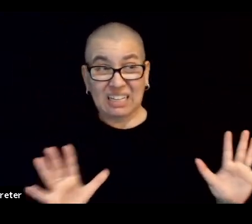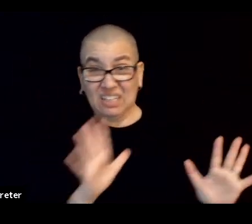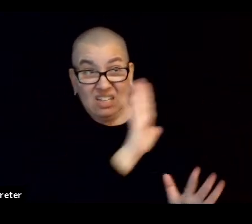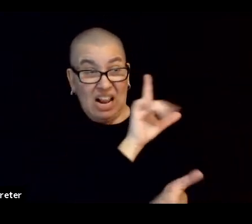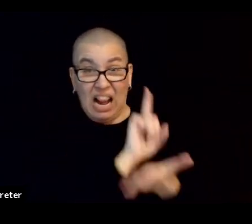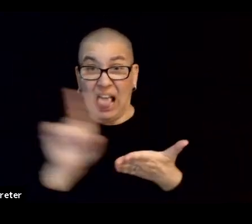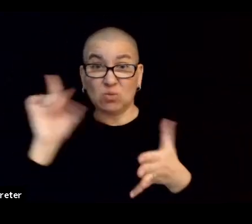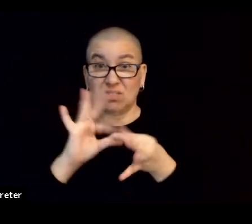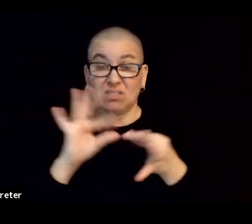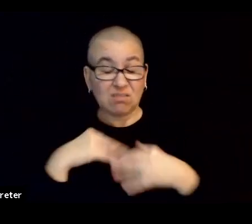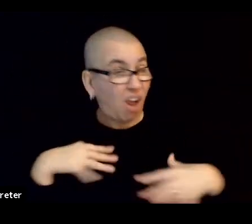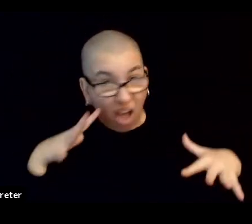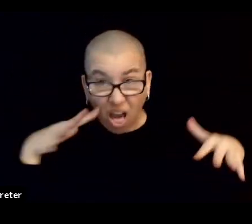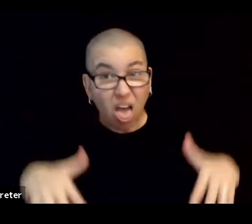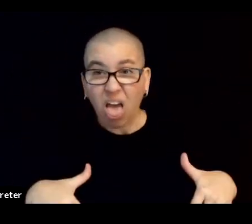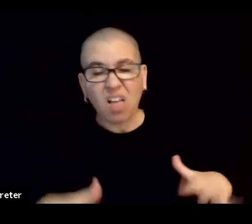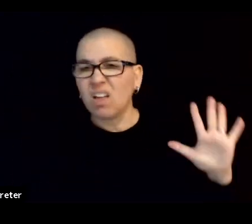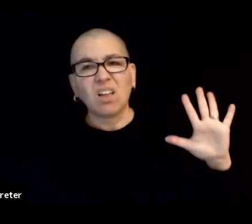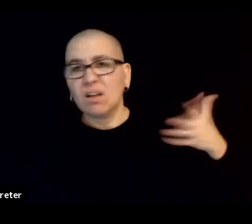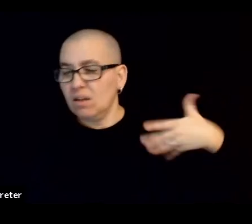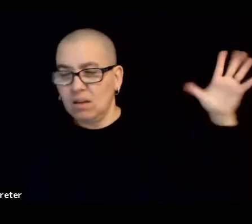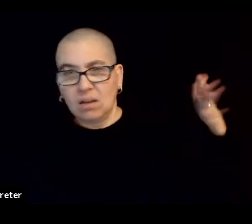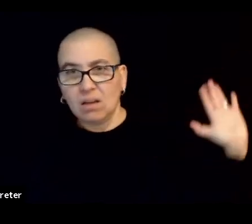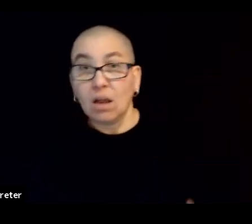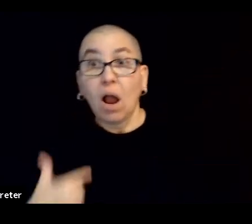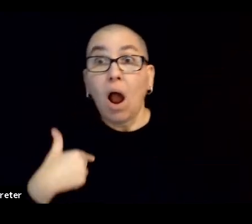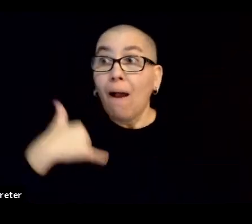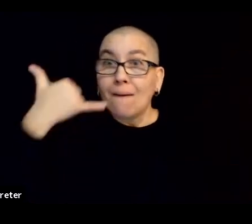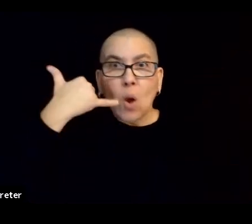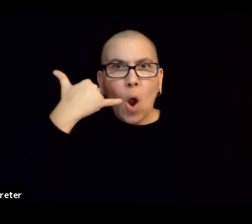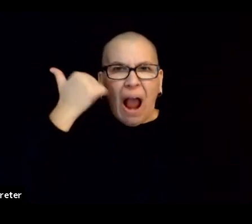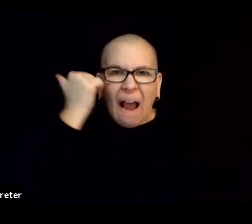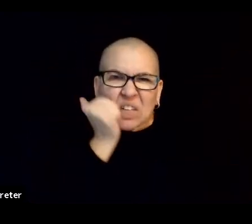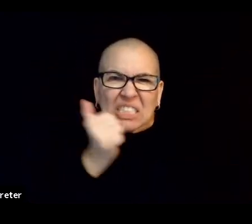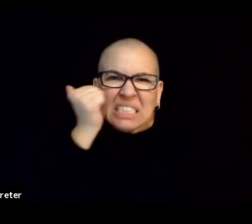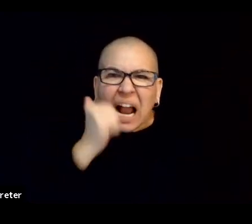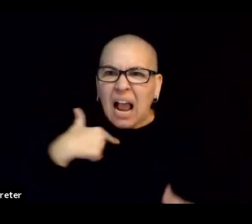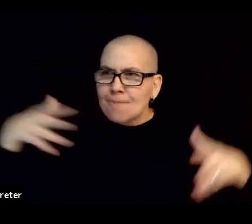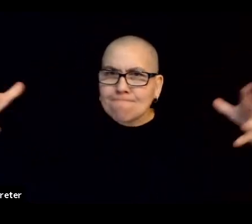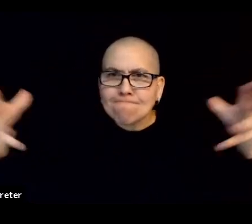from the incoming Biden administration. We